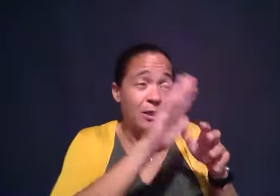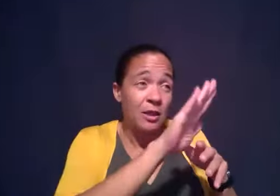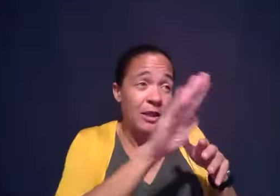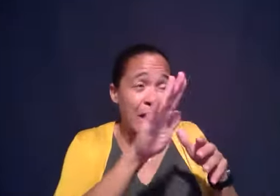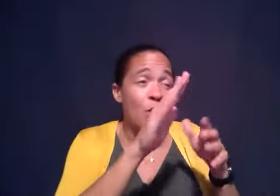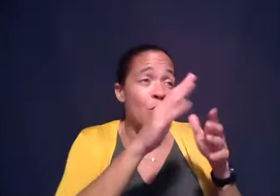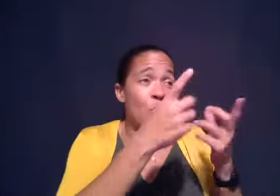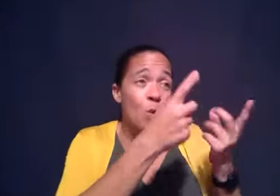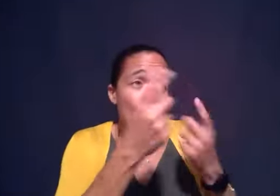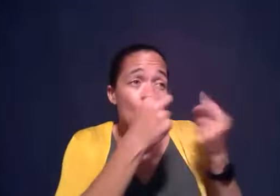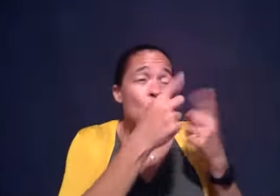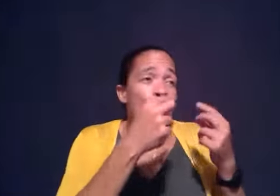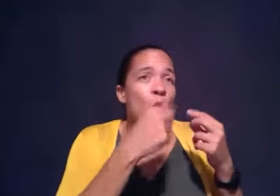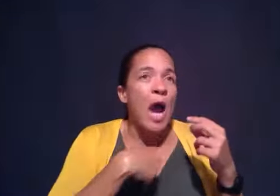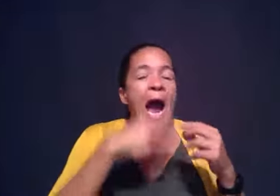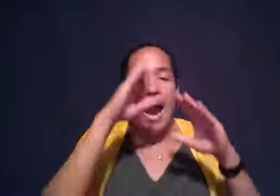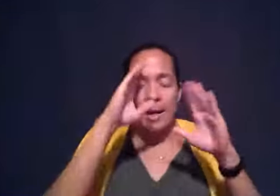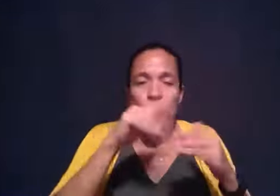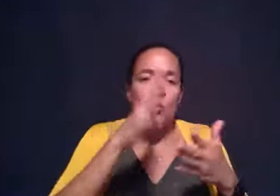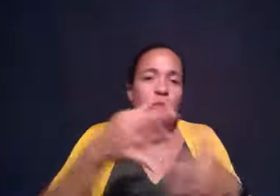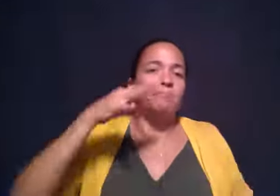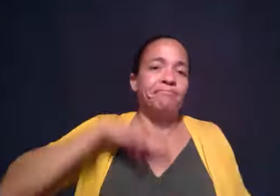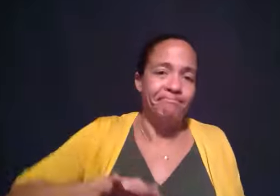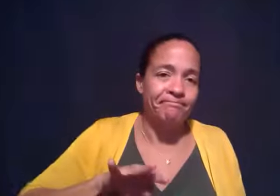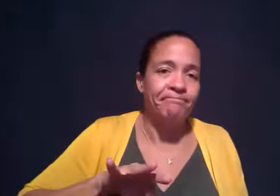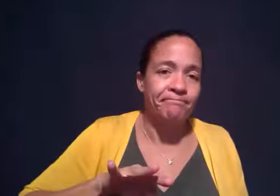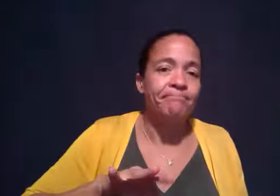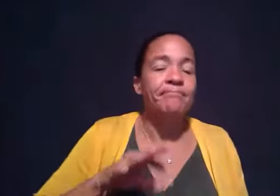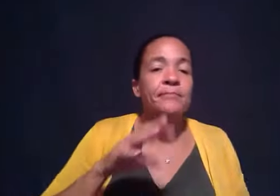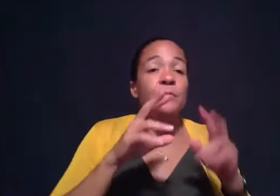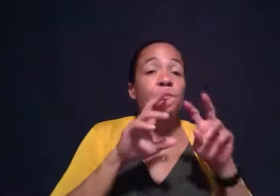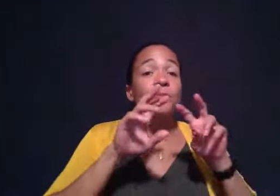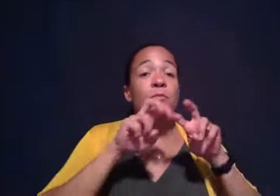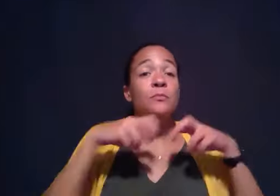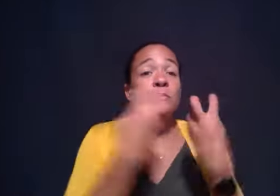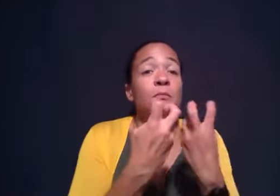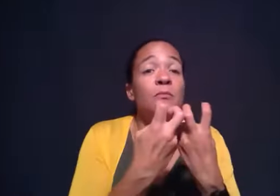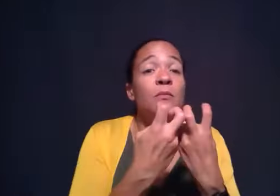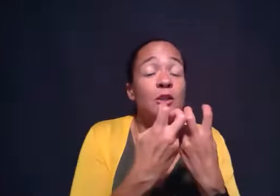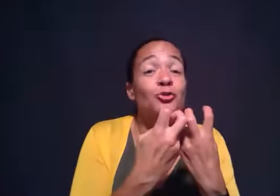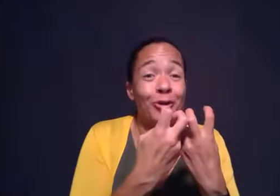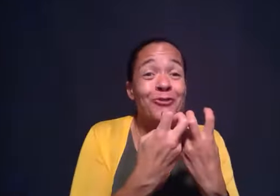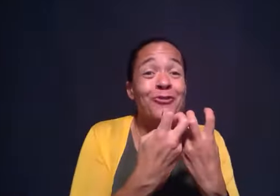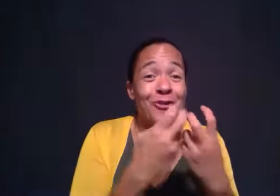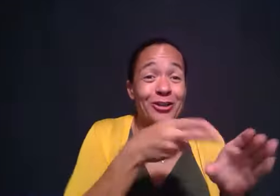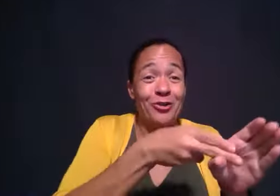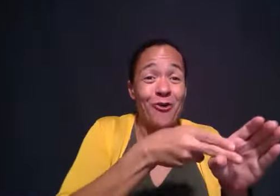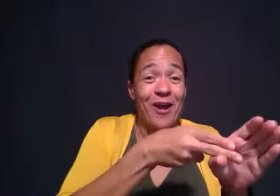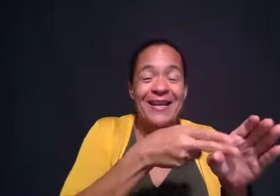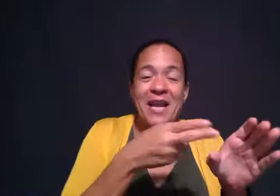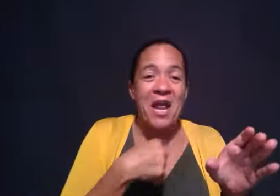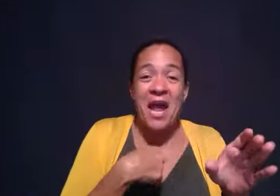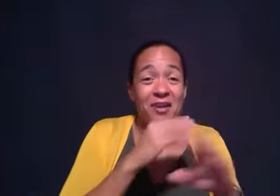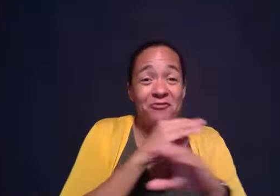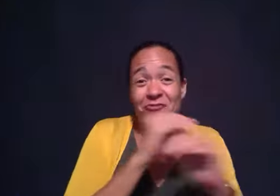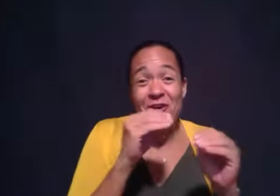And I joined the circle of Alcoholics Anonymous, and I have not had a drink since. Now, I've had to do a couple of things to keep that chair, but I believe